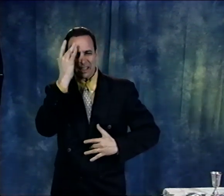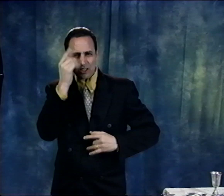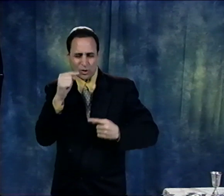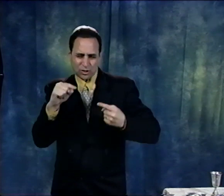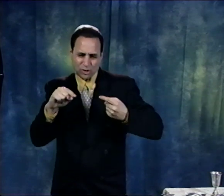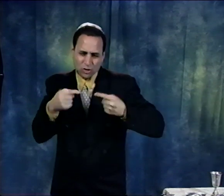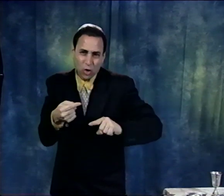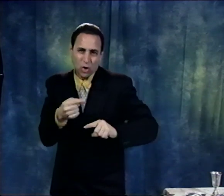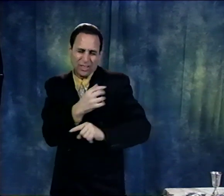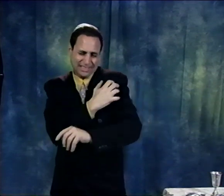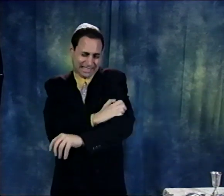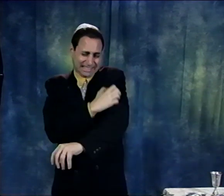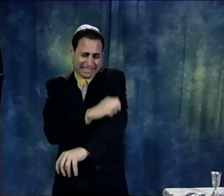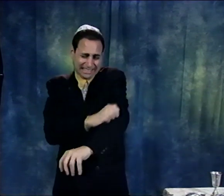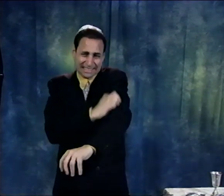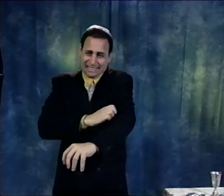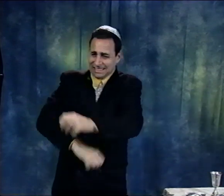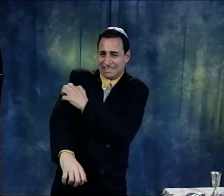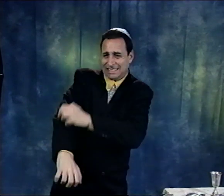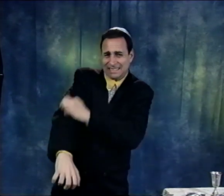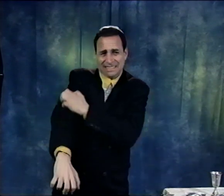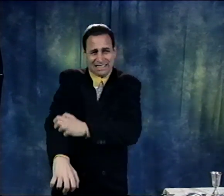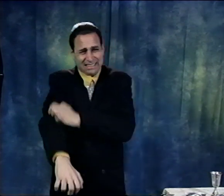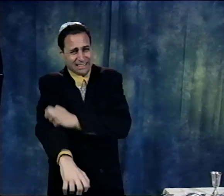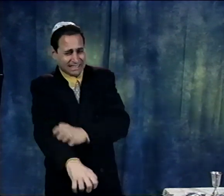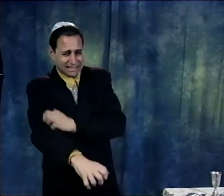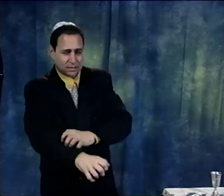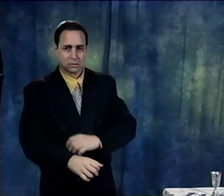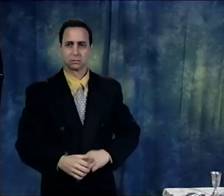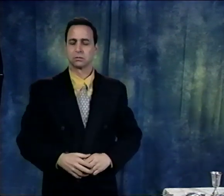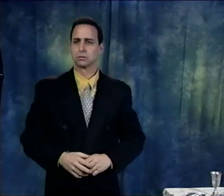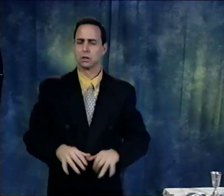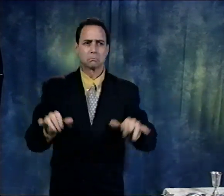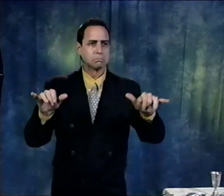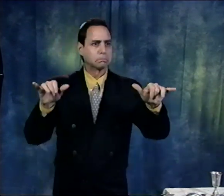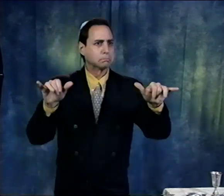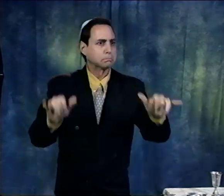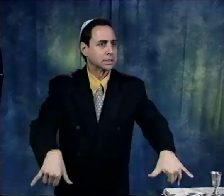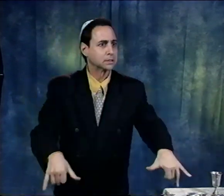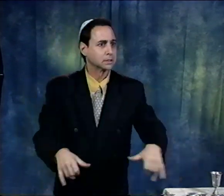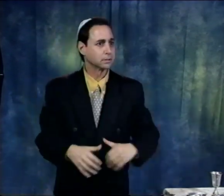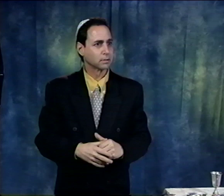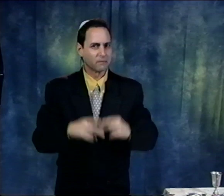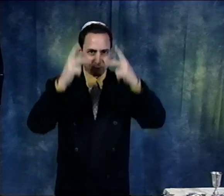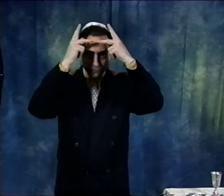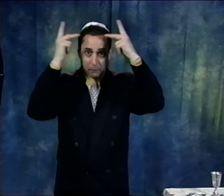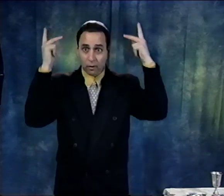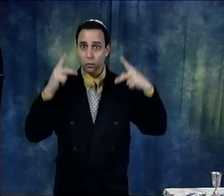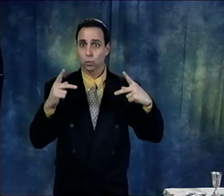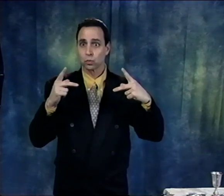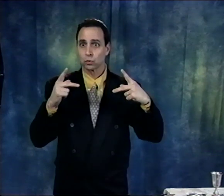and sore from all the itching and scratching, but the Pharaoh was still